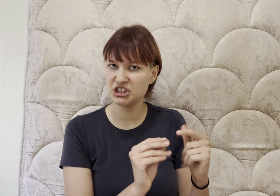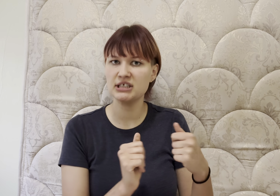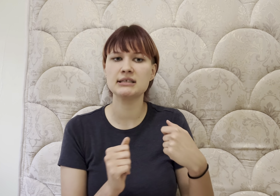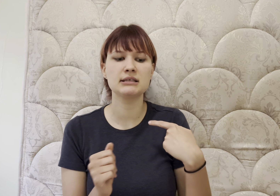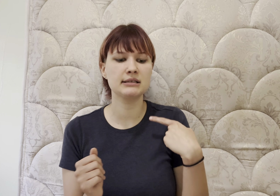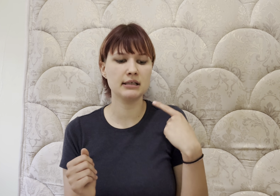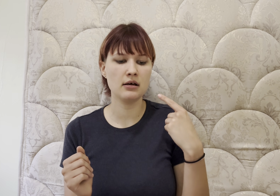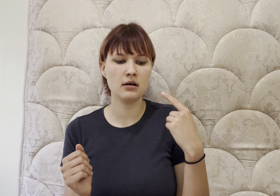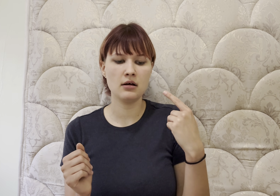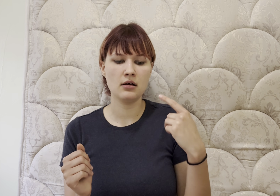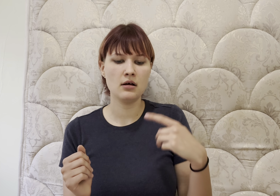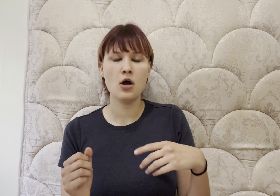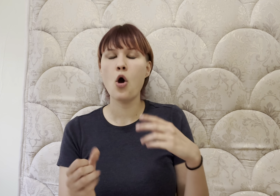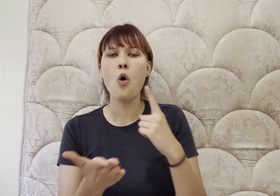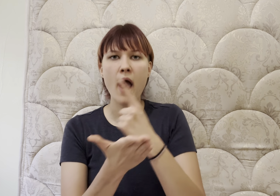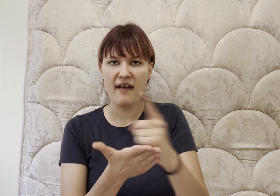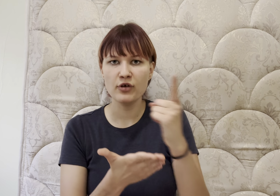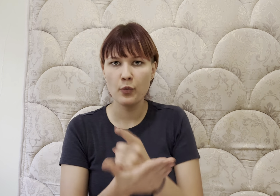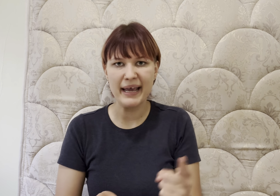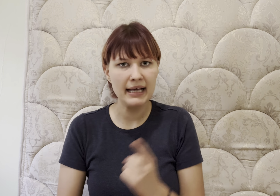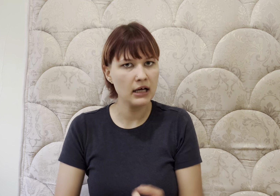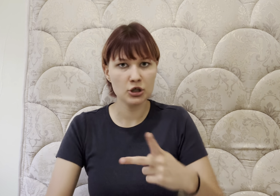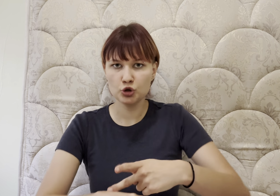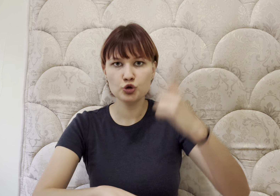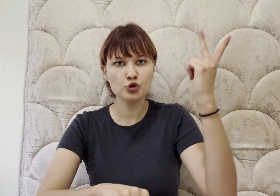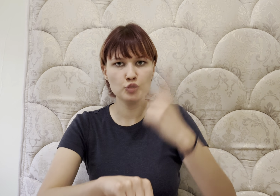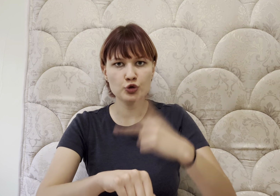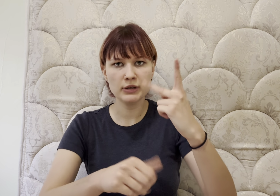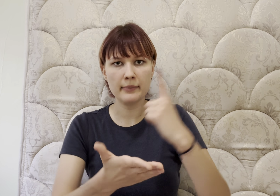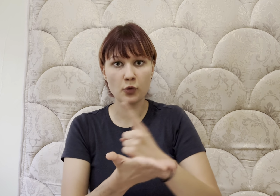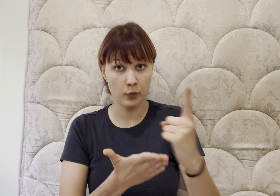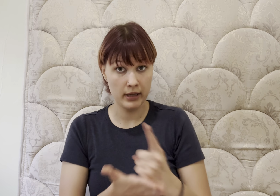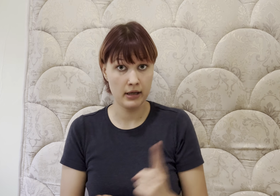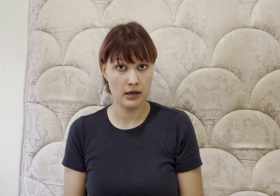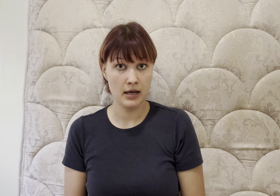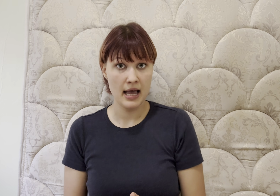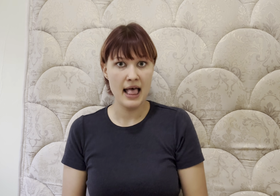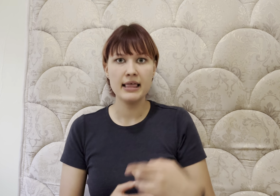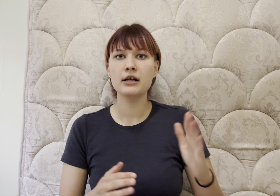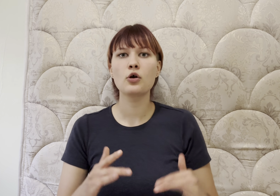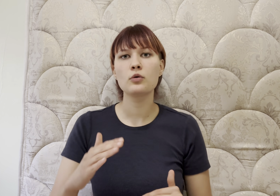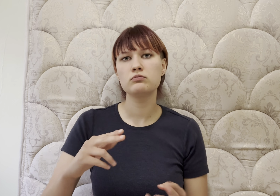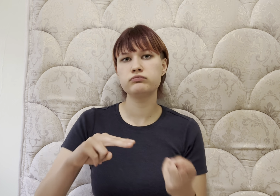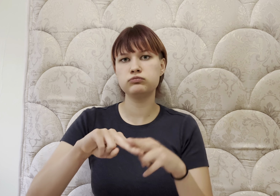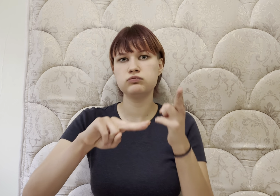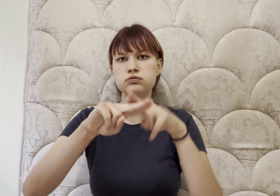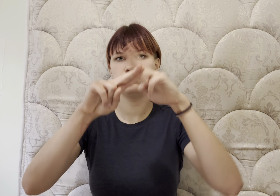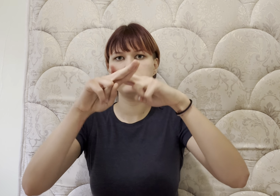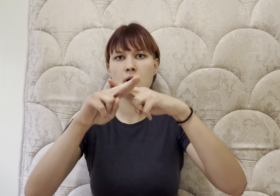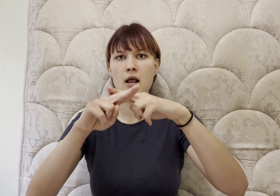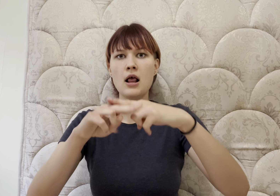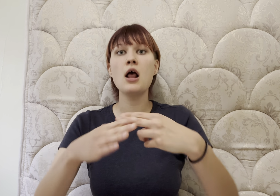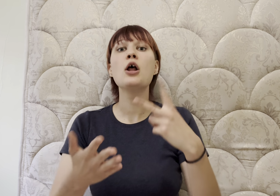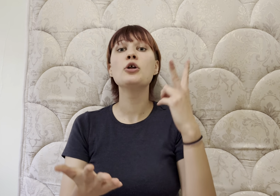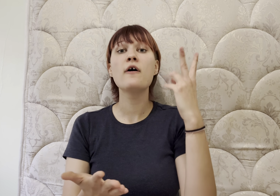axis is the percent of improvement. And what I want you to see is that within the first year of psychotherapy, if you